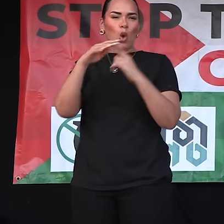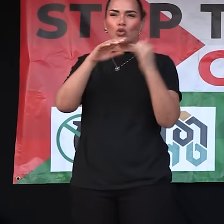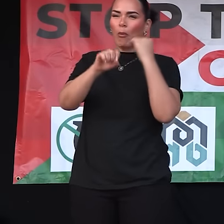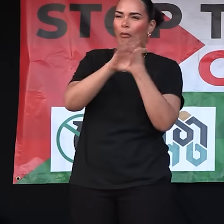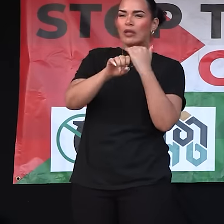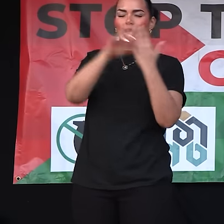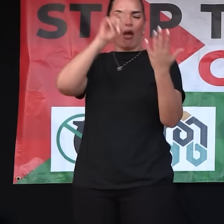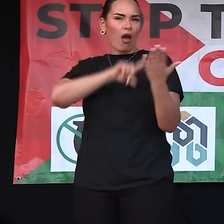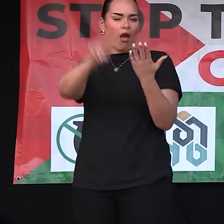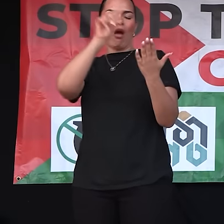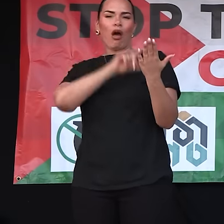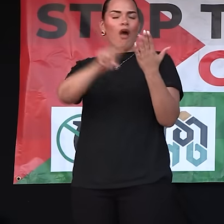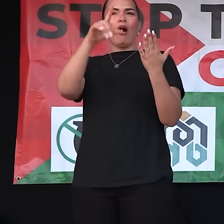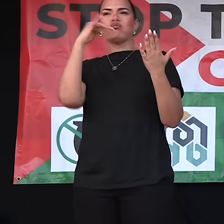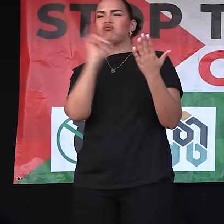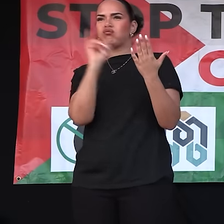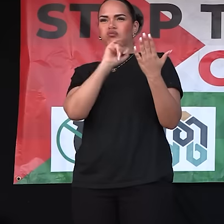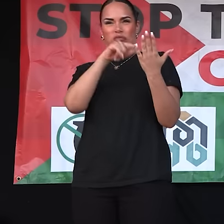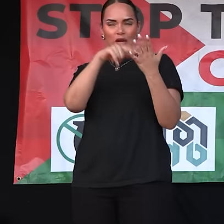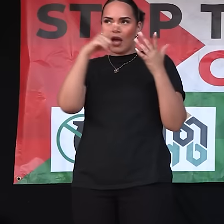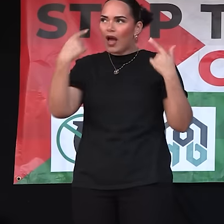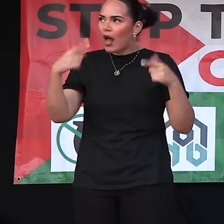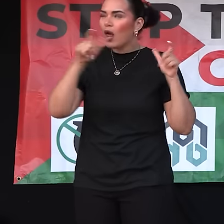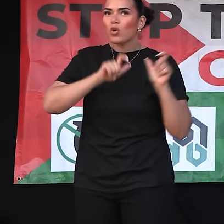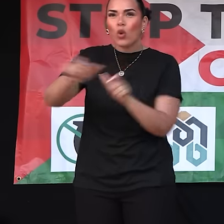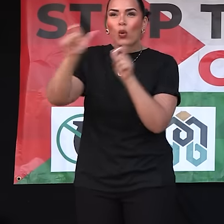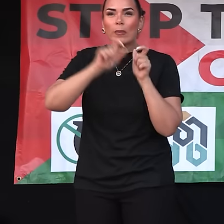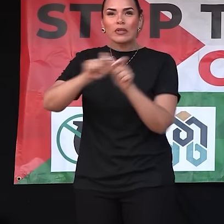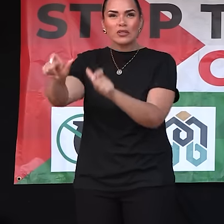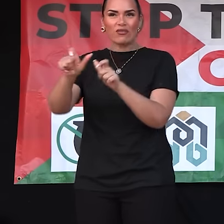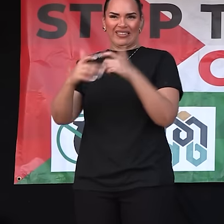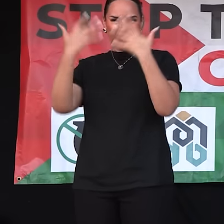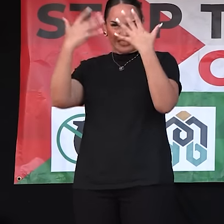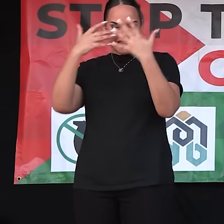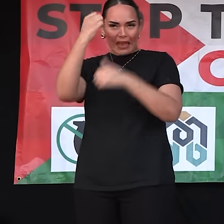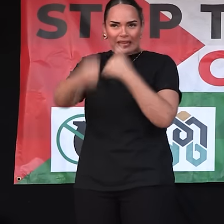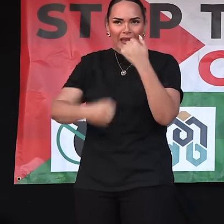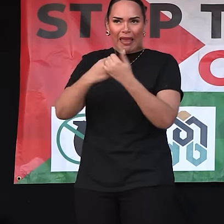We cannot allow this to continue for another generation.